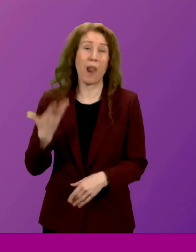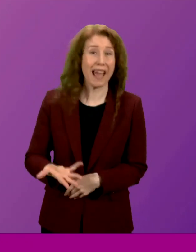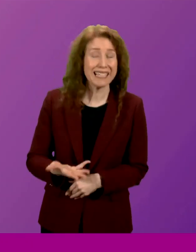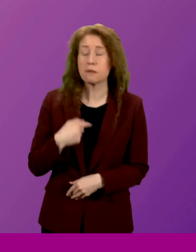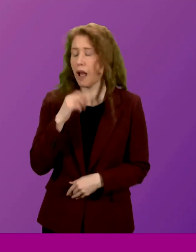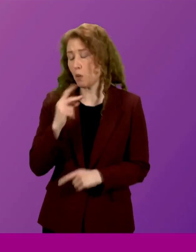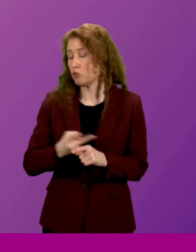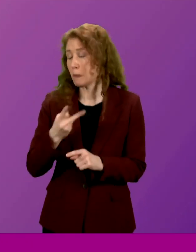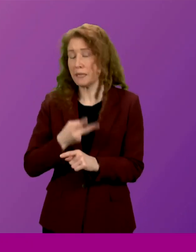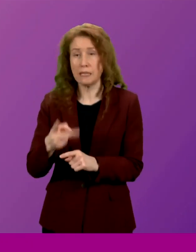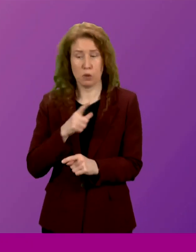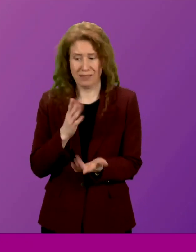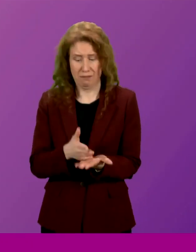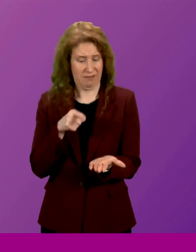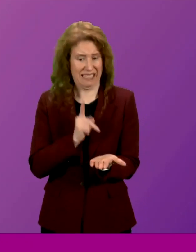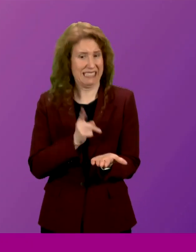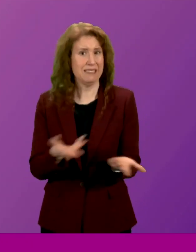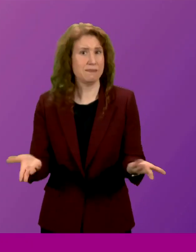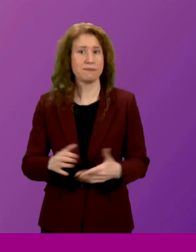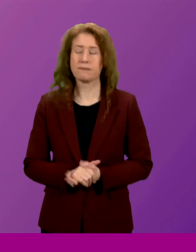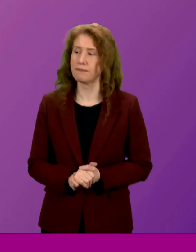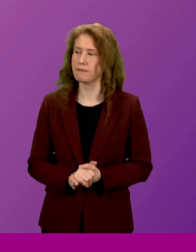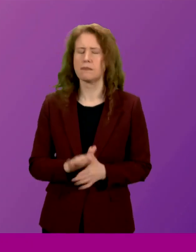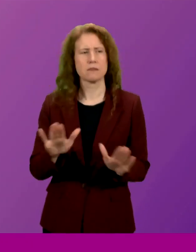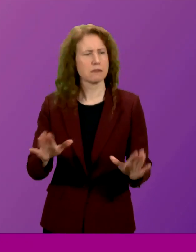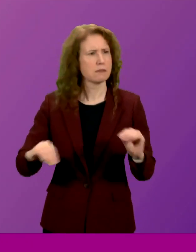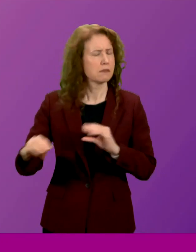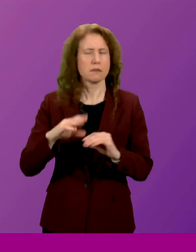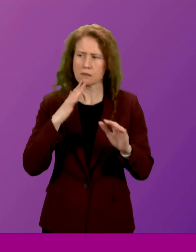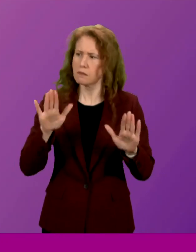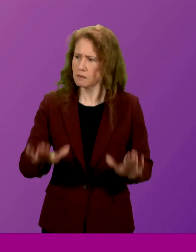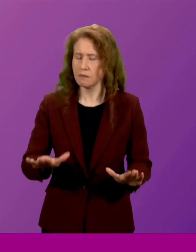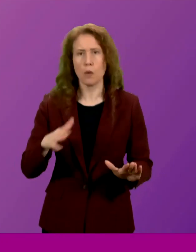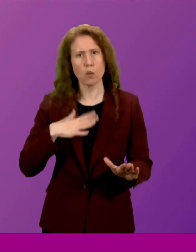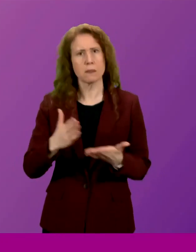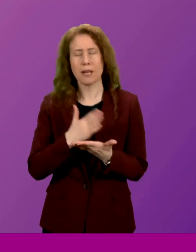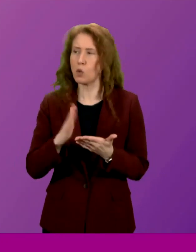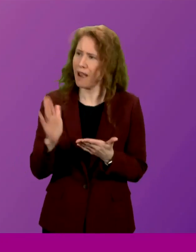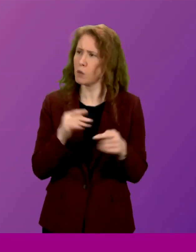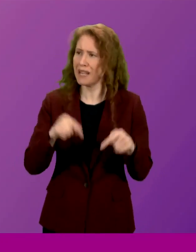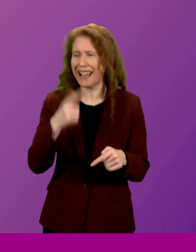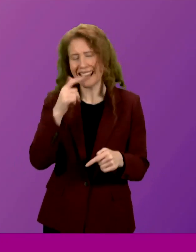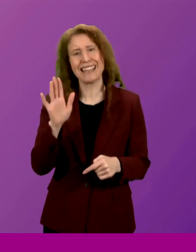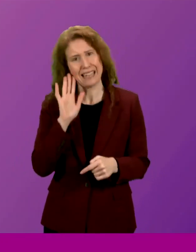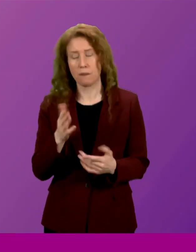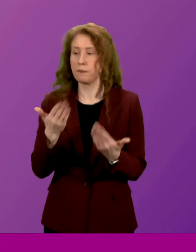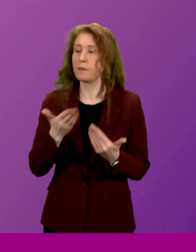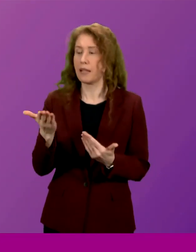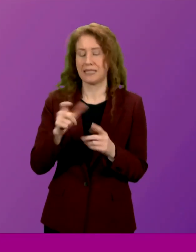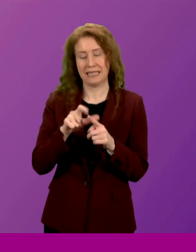going to keep on saying the things that are the case. Let's ensure that everyone gathered here can hear what is being said. Daniel